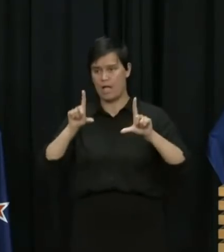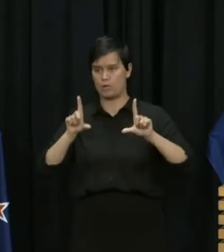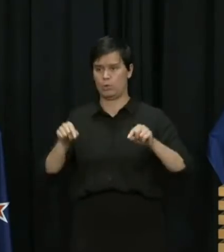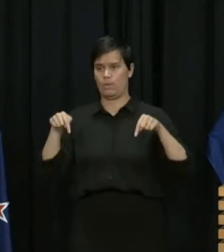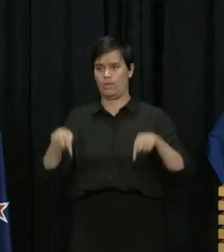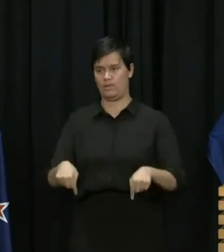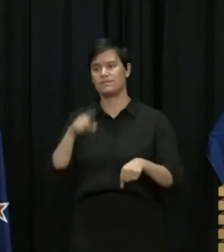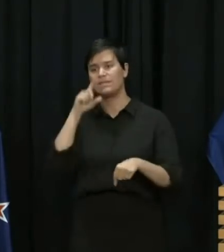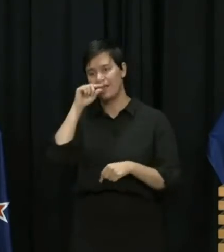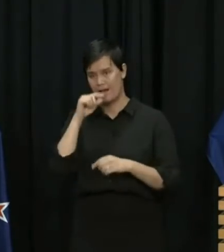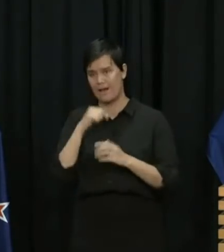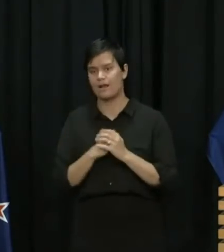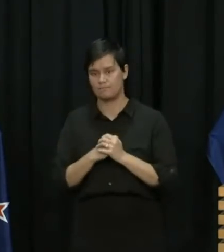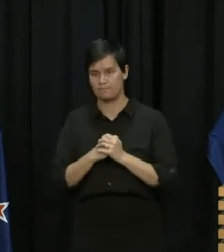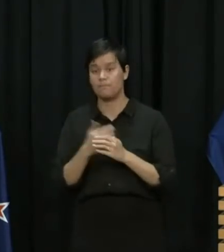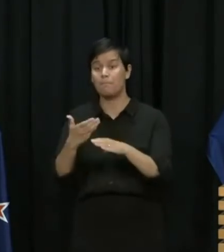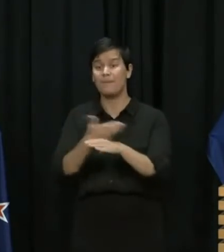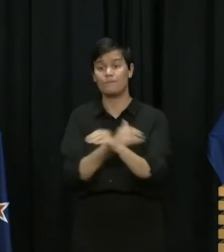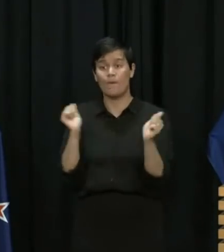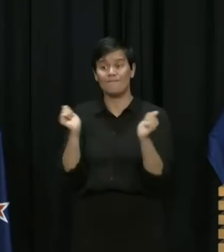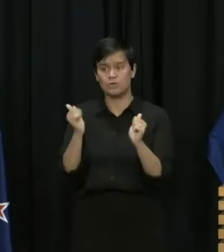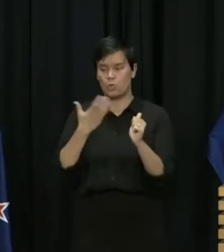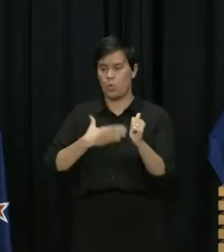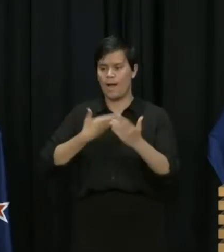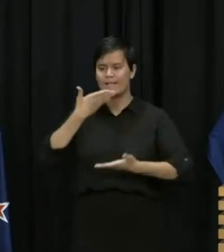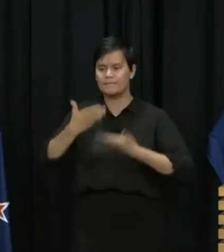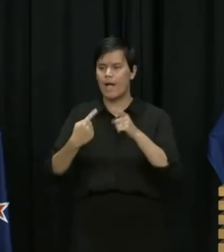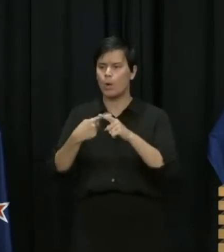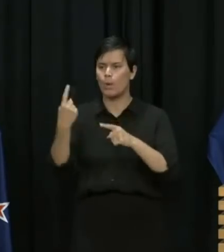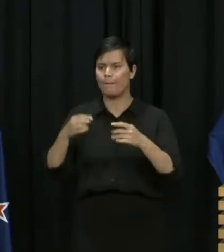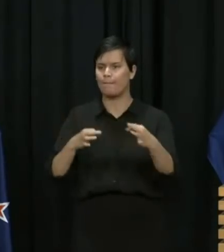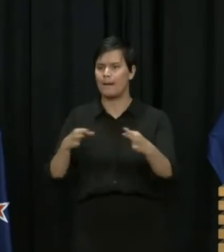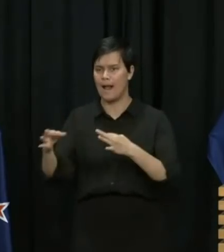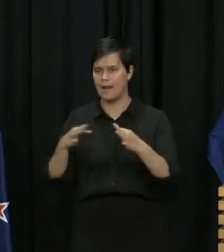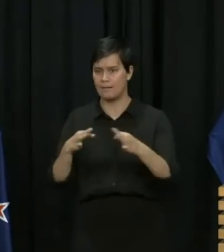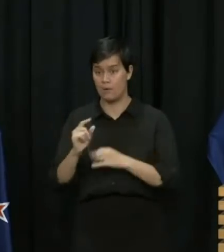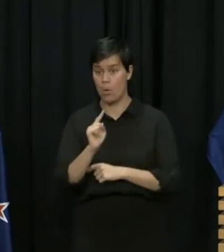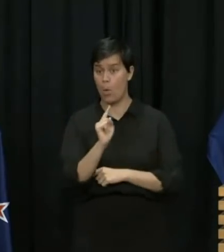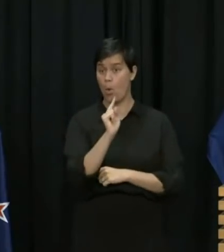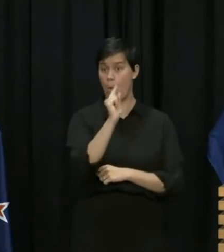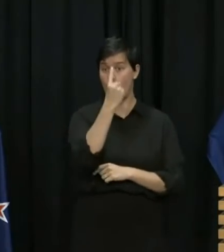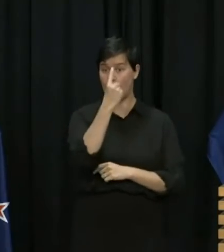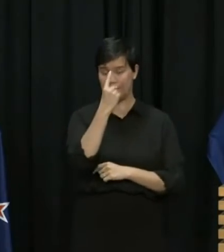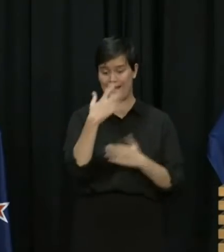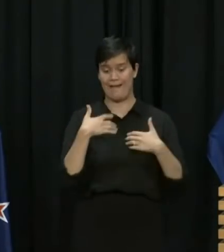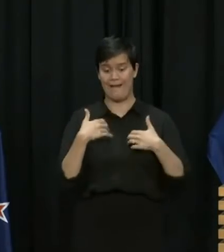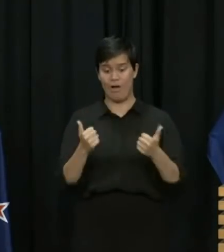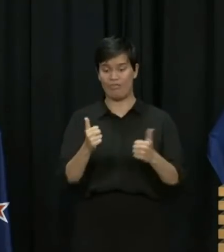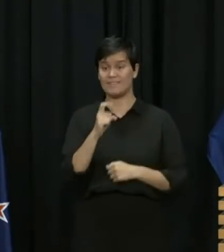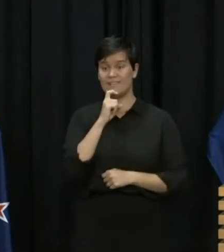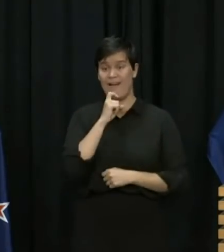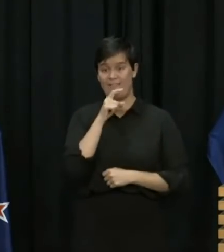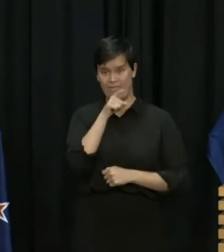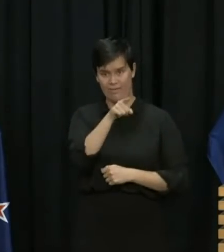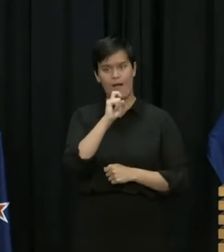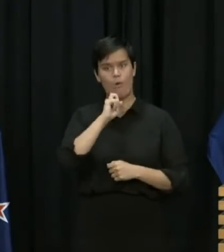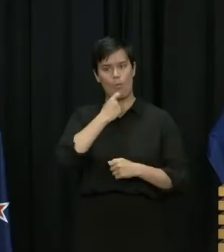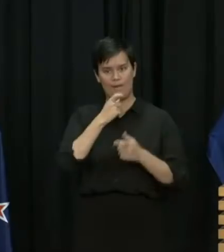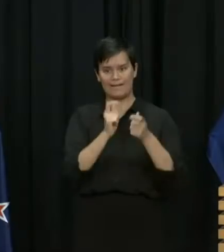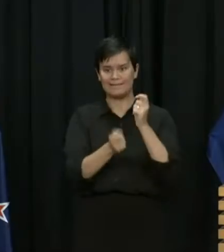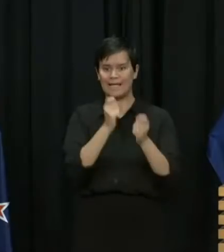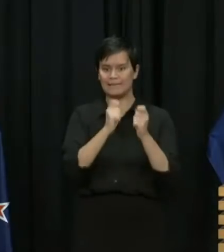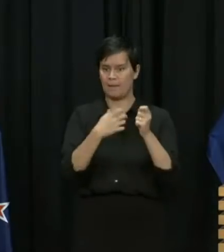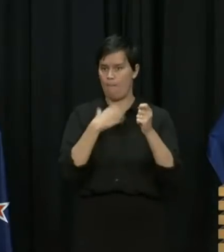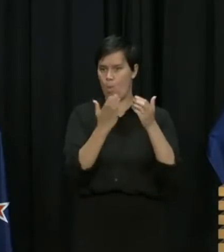Before I finish though, some quick health plans that we have put in place. Auckland Health officials will be expanding the testing capacity across the